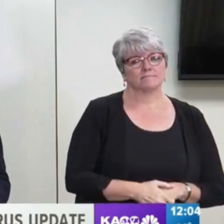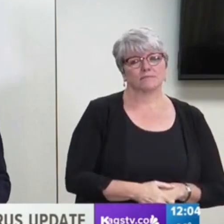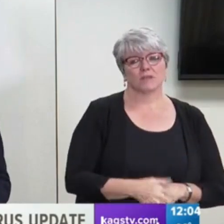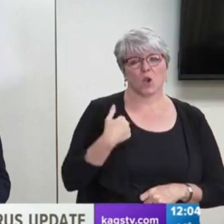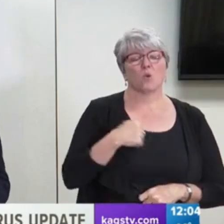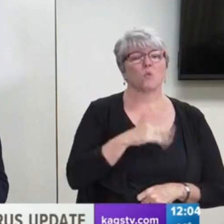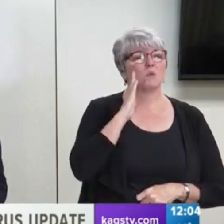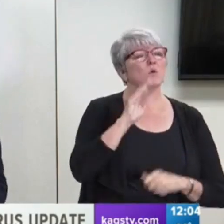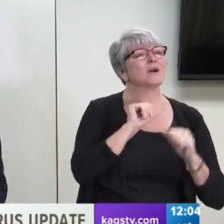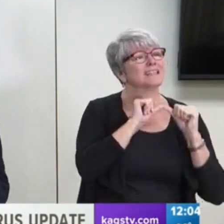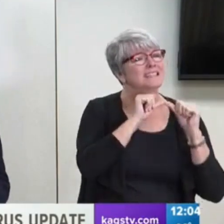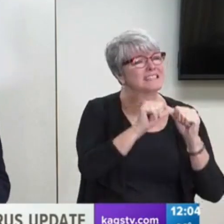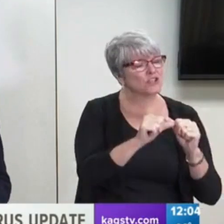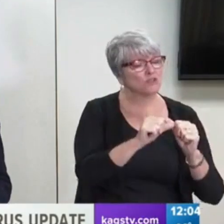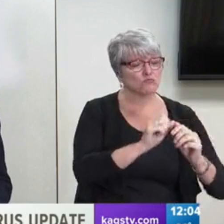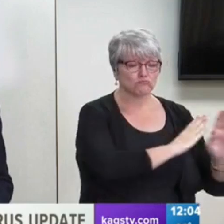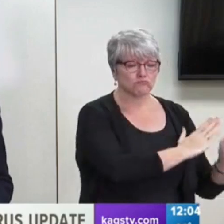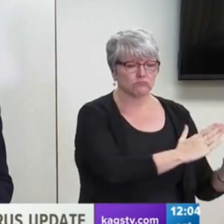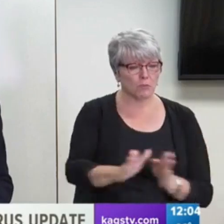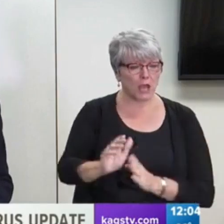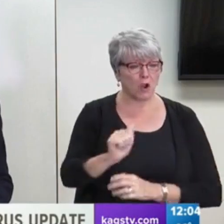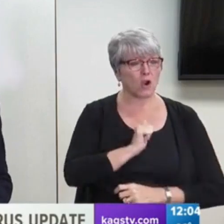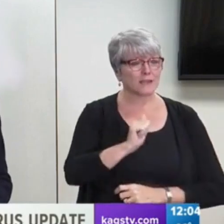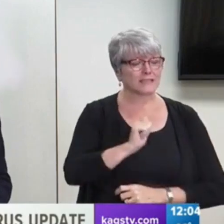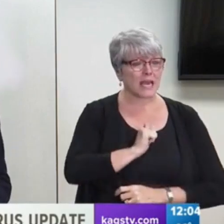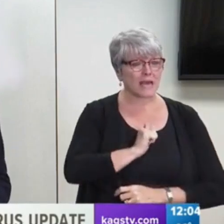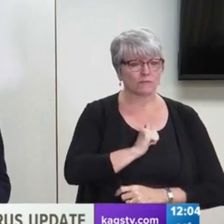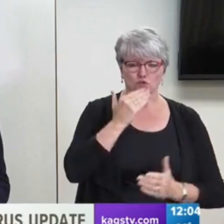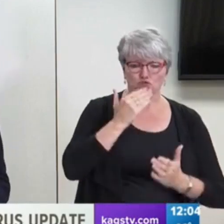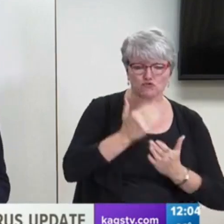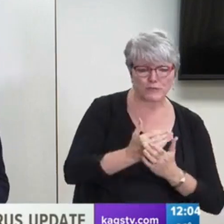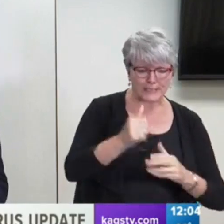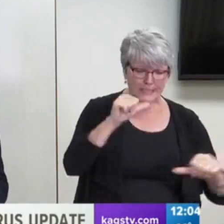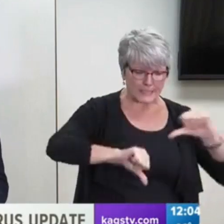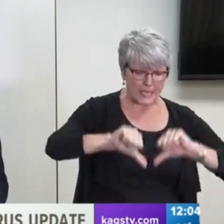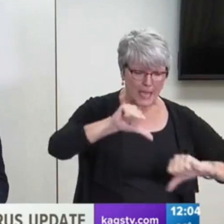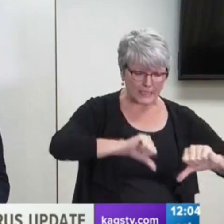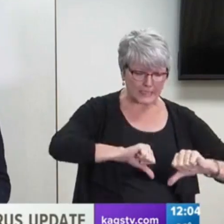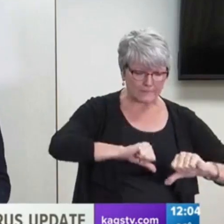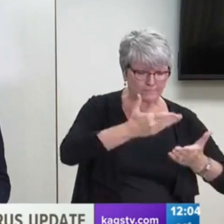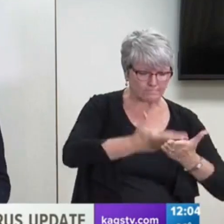We're going to continue to arm ourselves with sound scientific information,